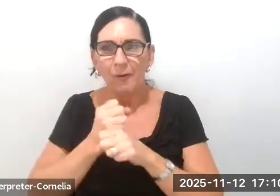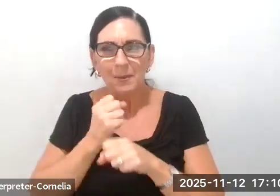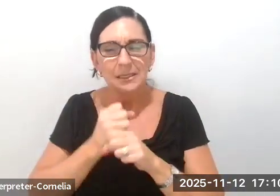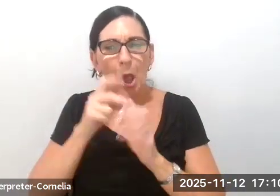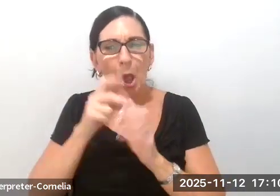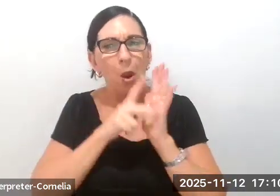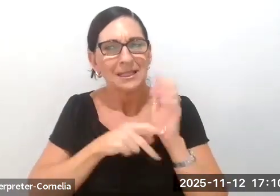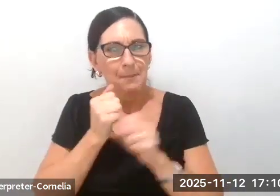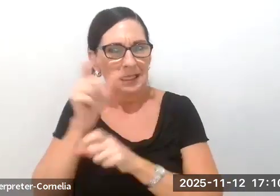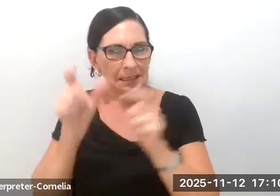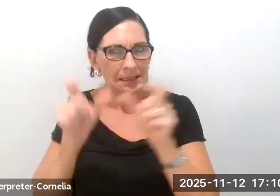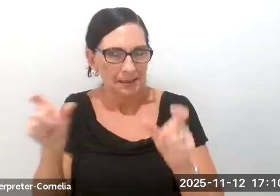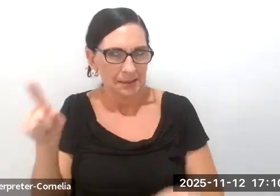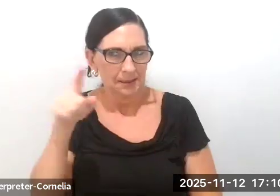policymakers.